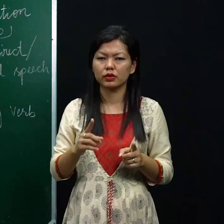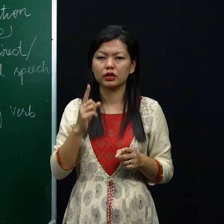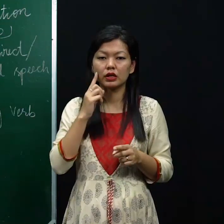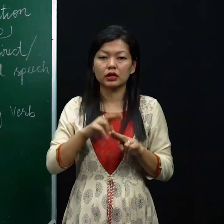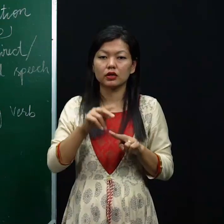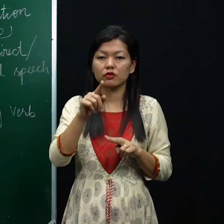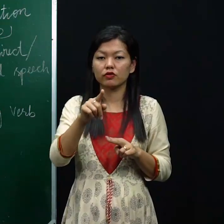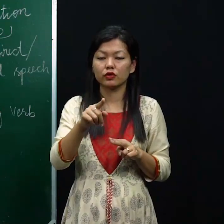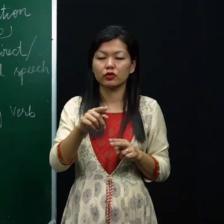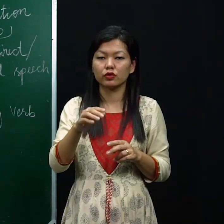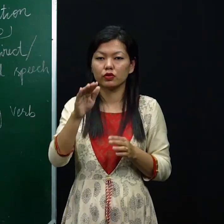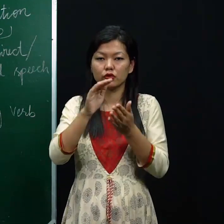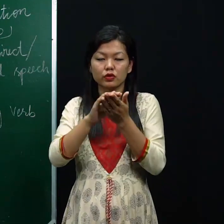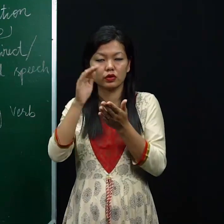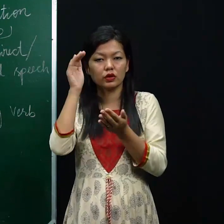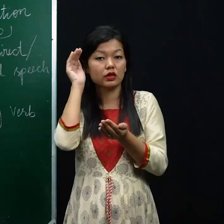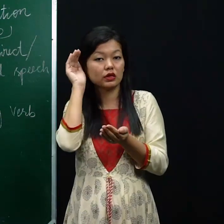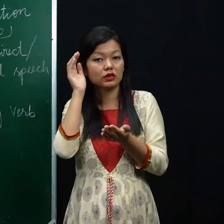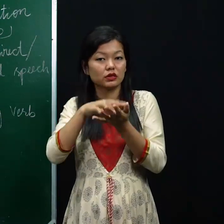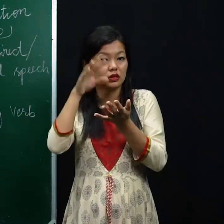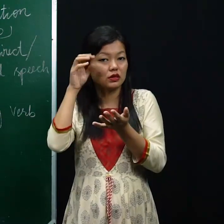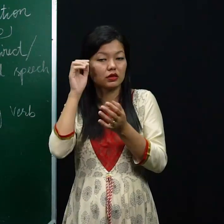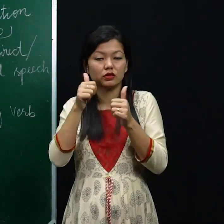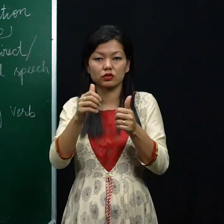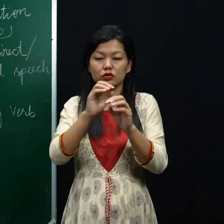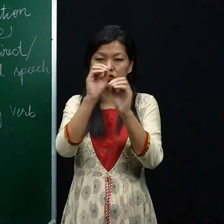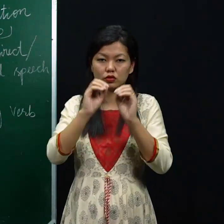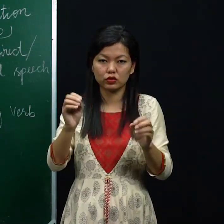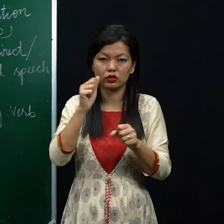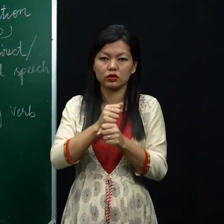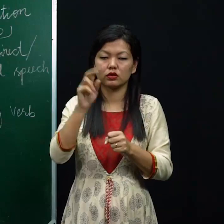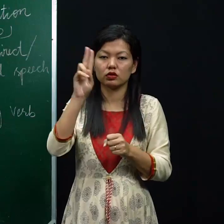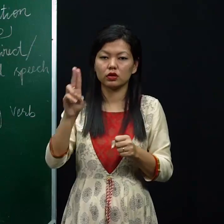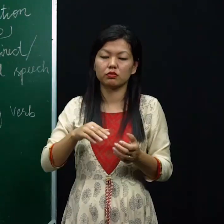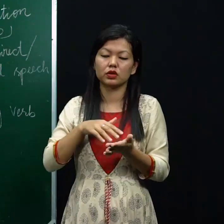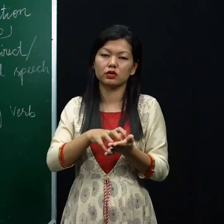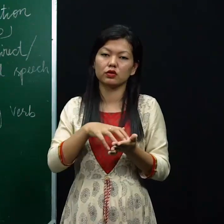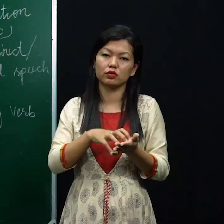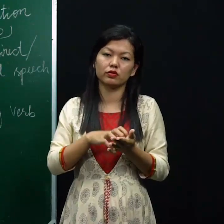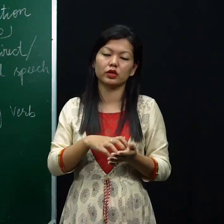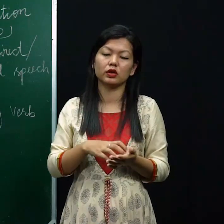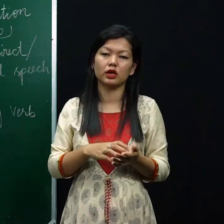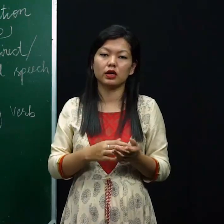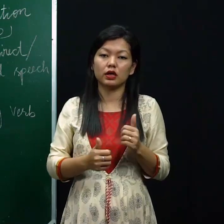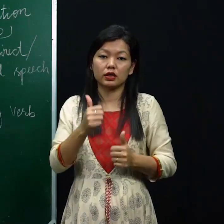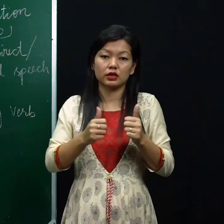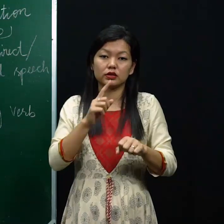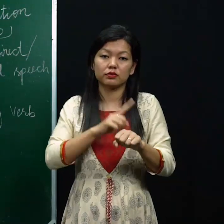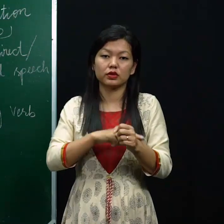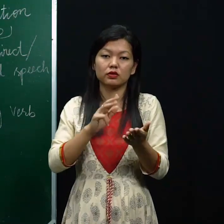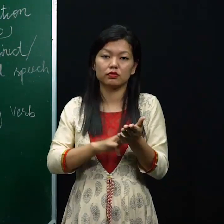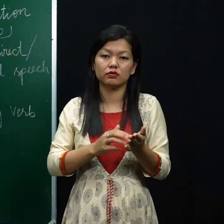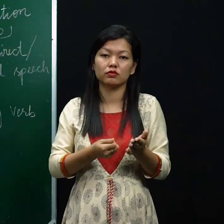in the case of grammar, because these are the areas where it will score you mark. And not only with the marks, it will also help you to write